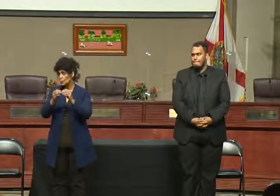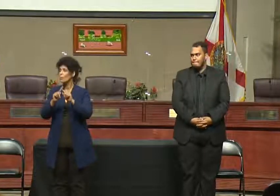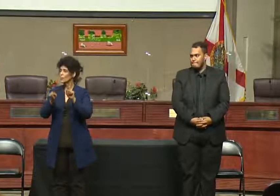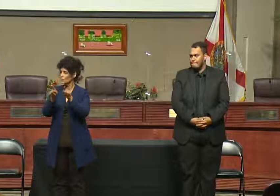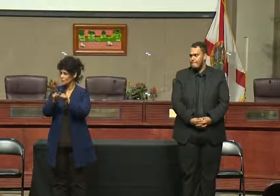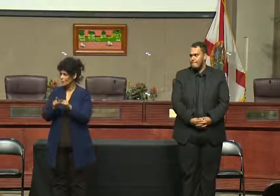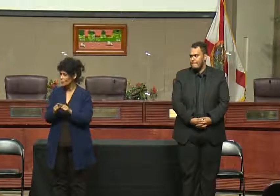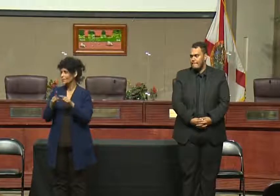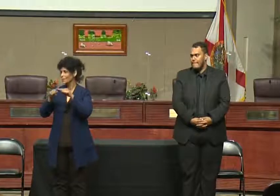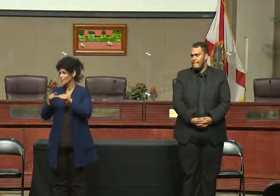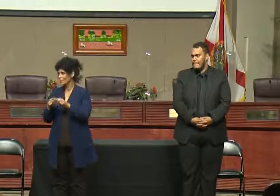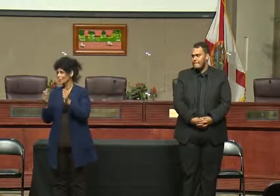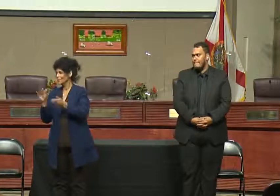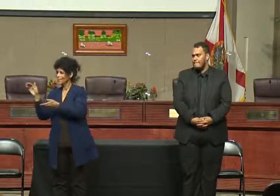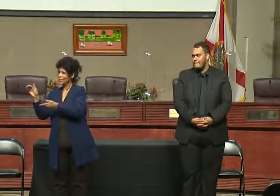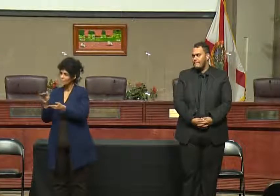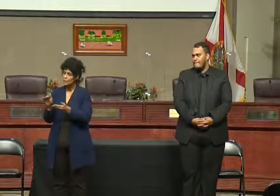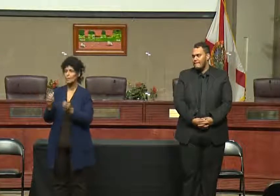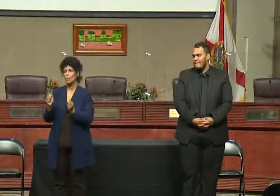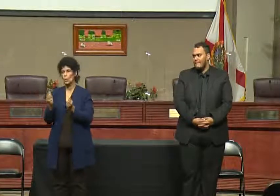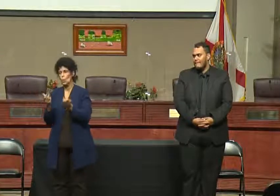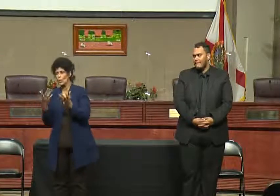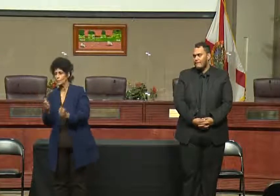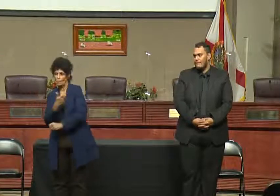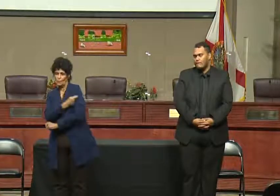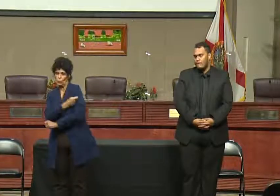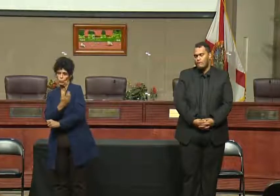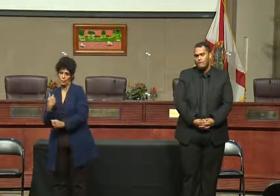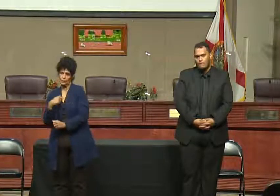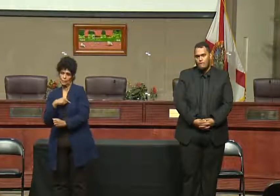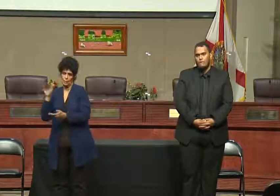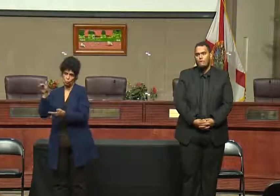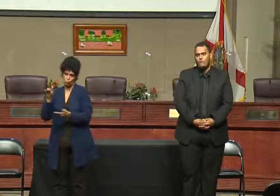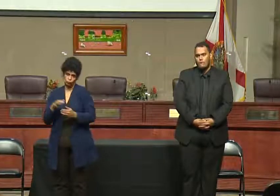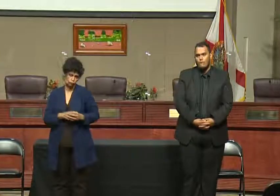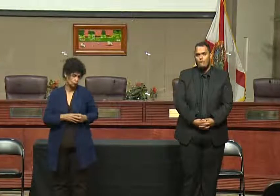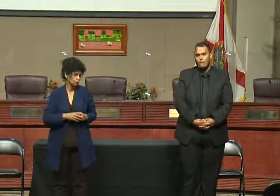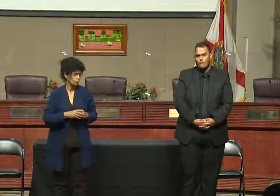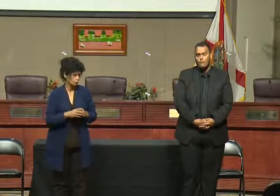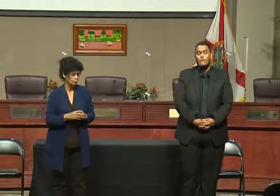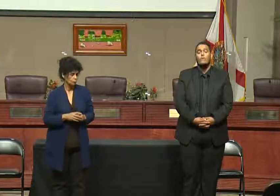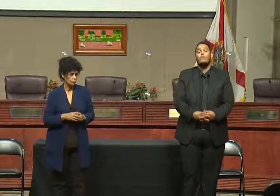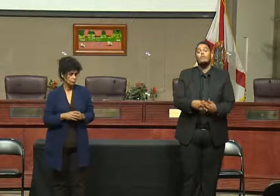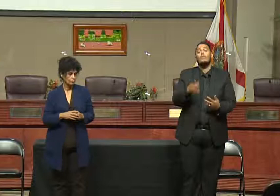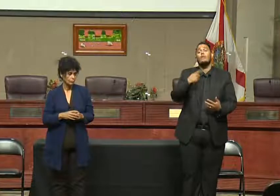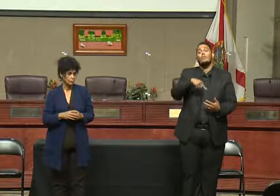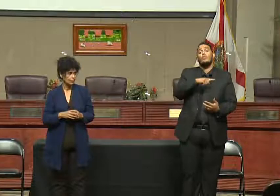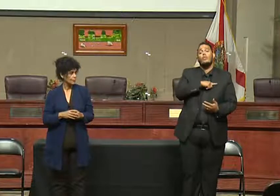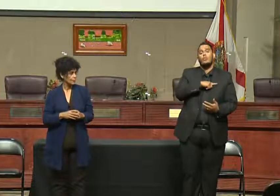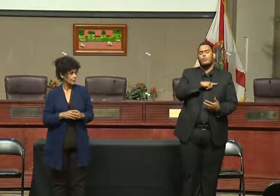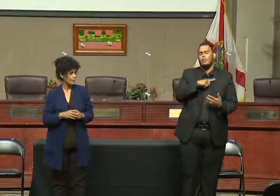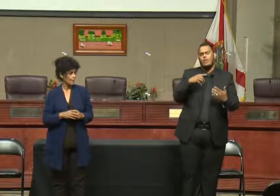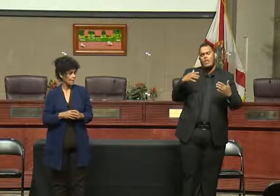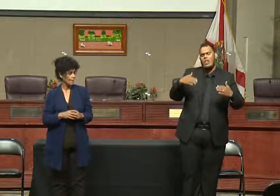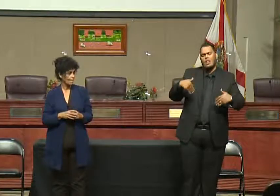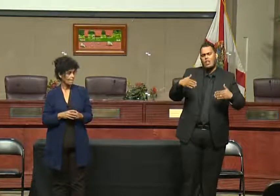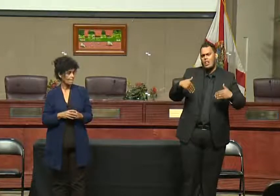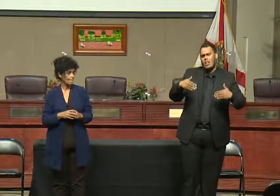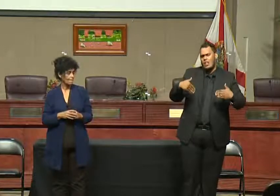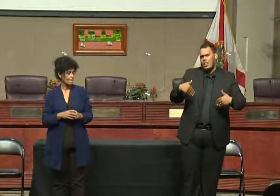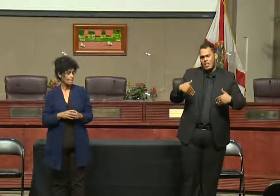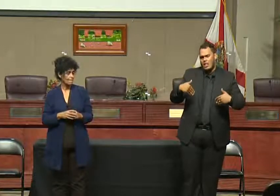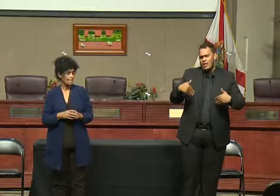vacunas. So we're not yet at the point where I think we